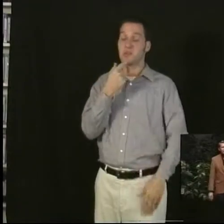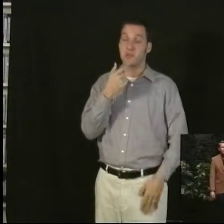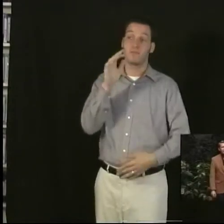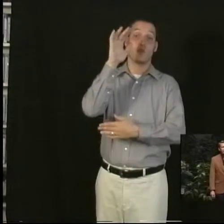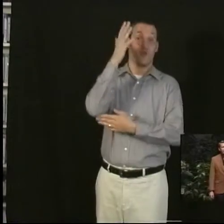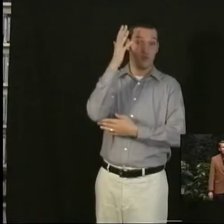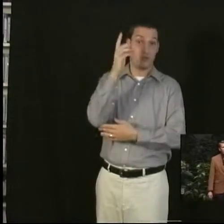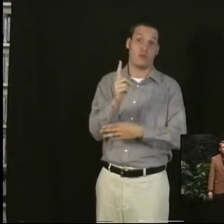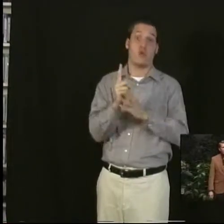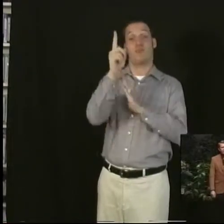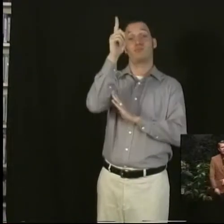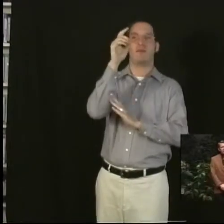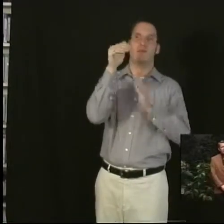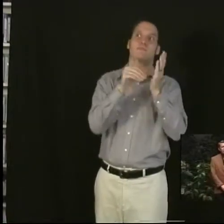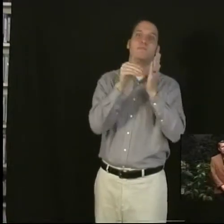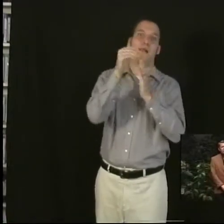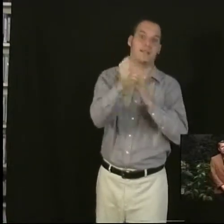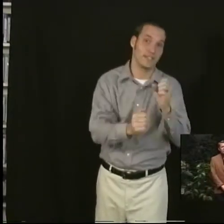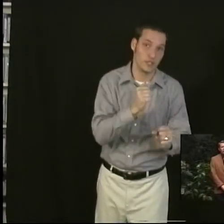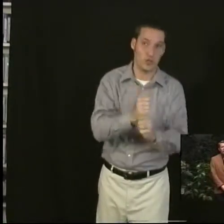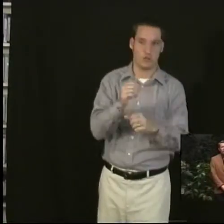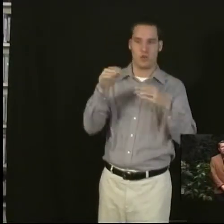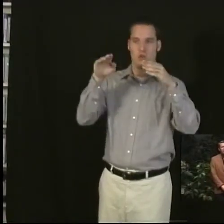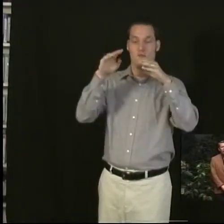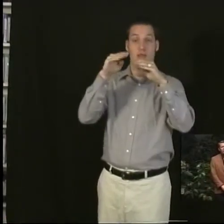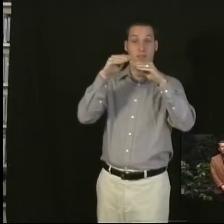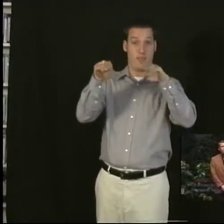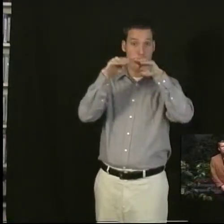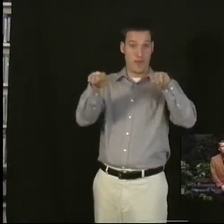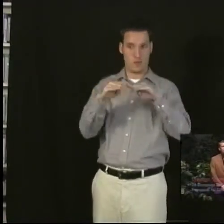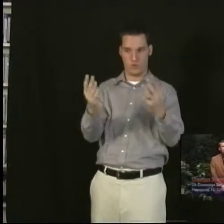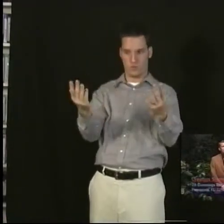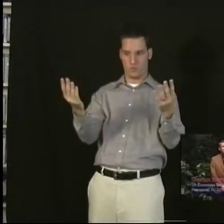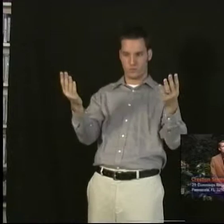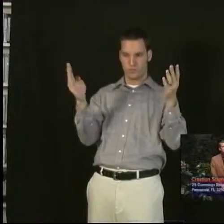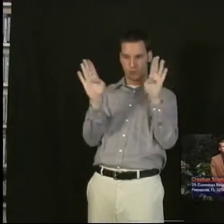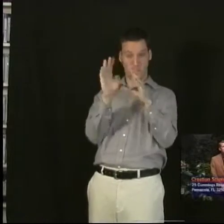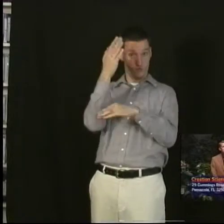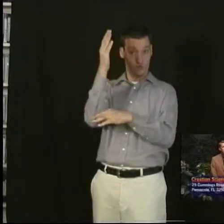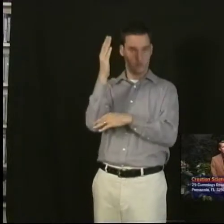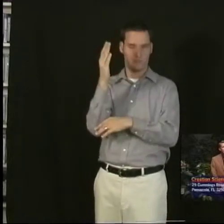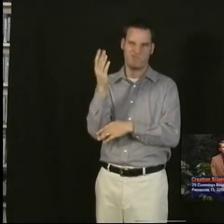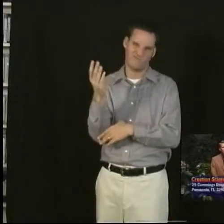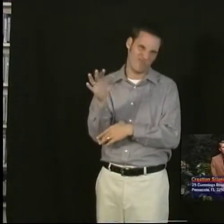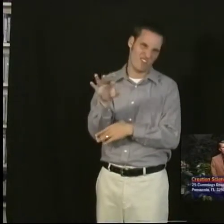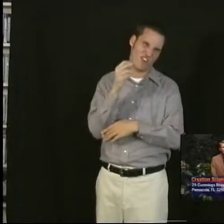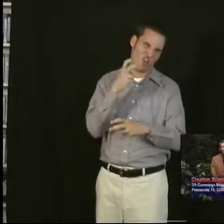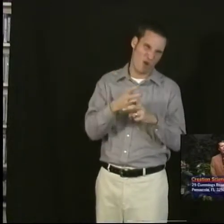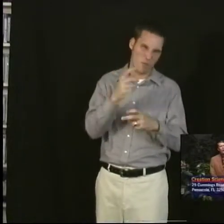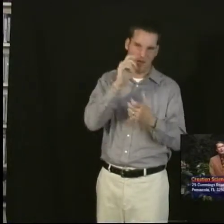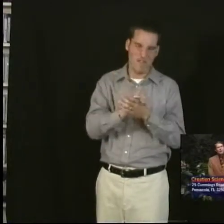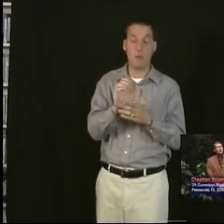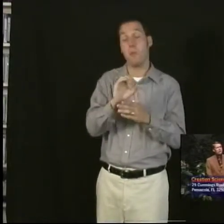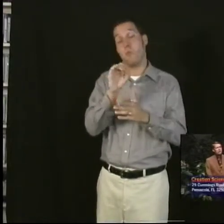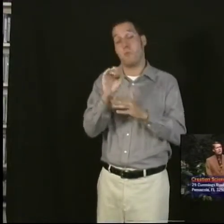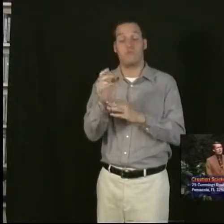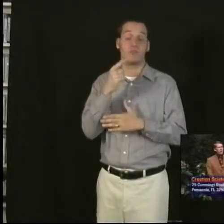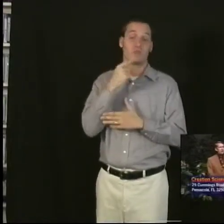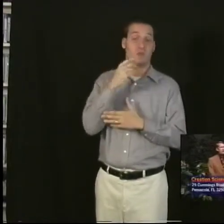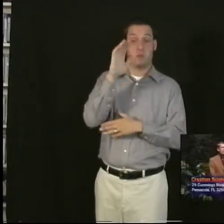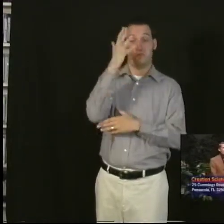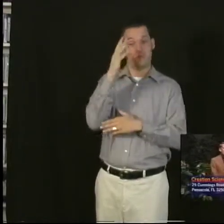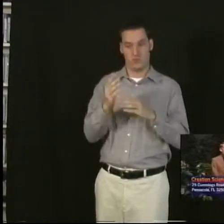trees stood upright for millions of years while the layers slowly formed around them. I find that one hard to believe. Or he can say the trees